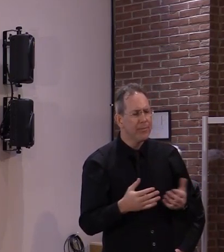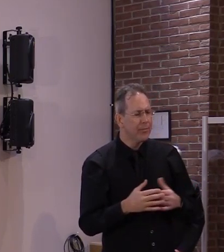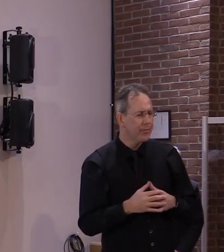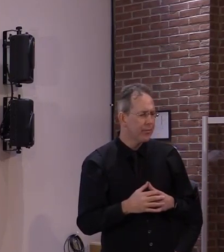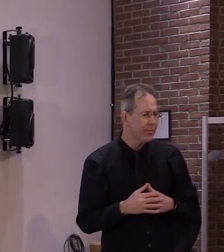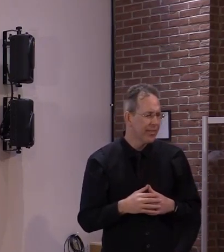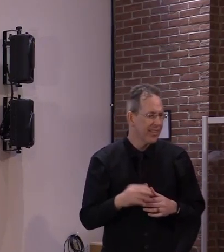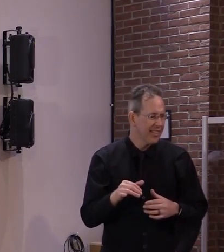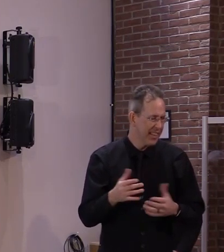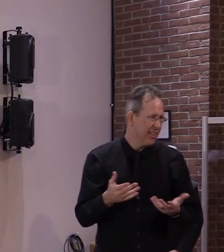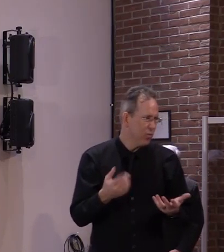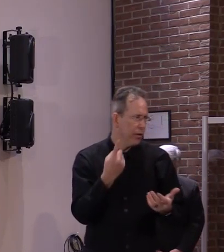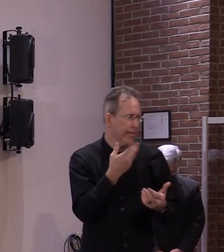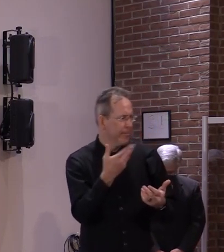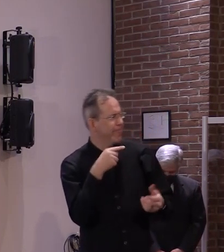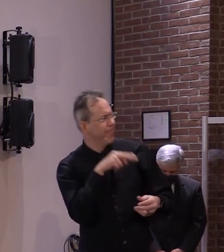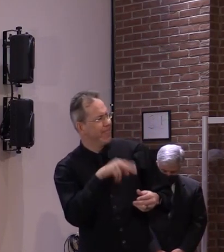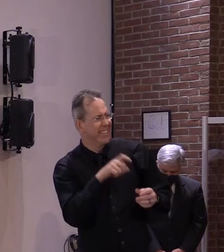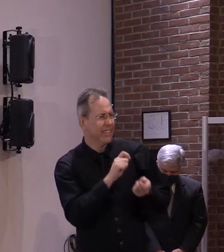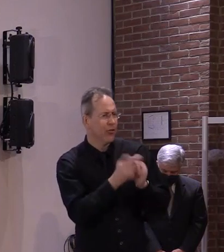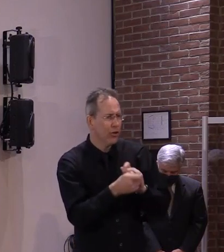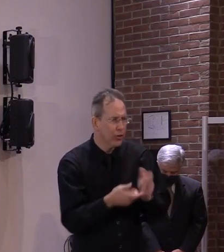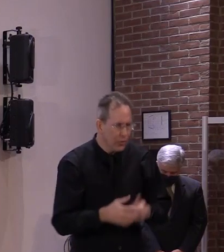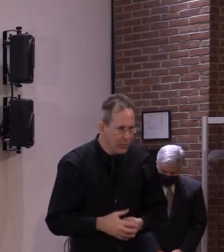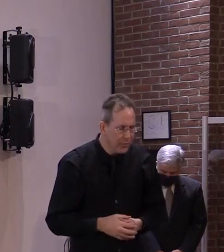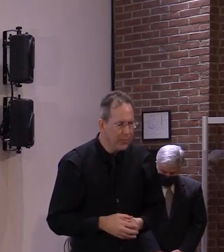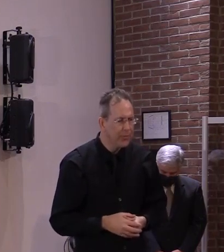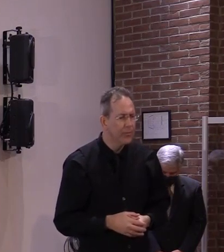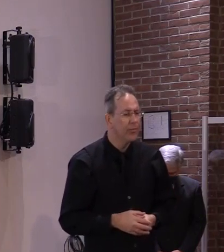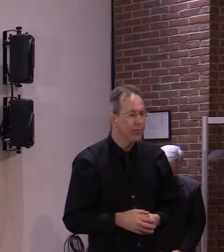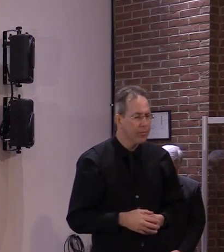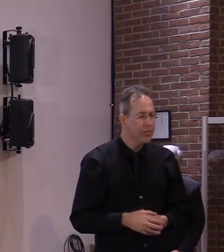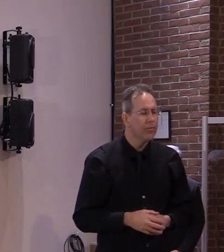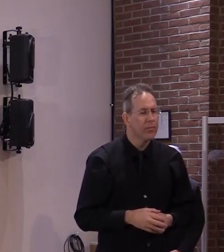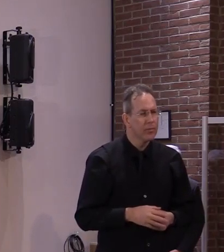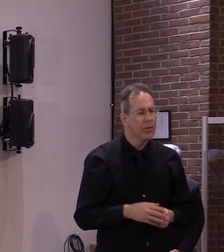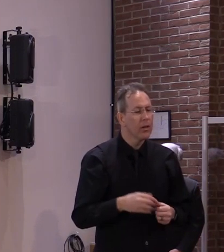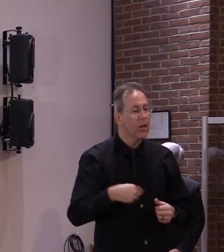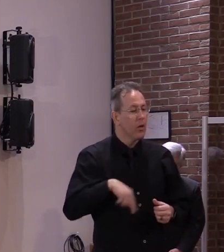one, once again, I think that will require more analysis on implementation.